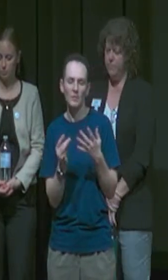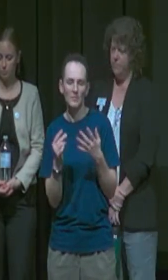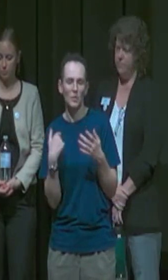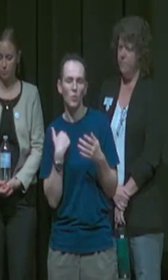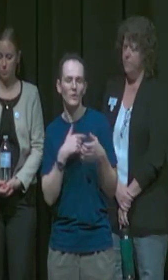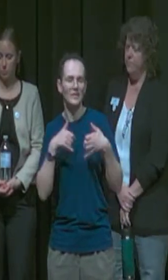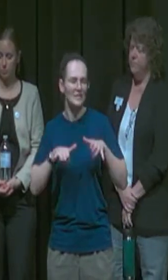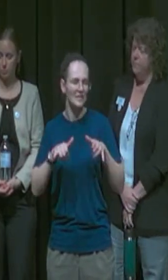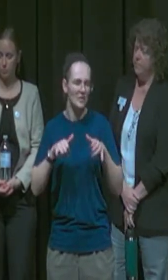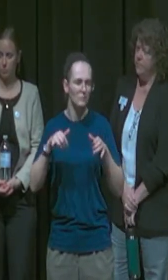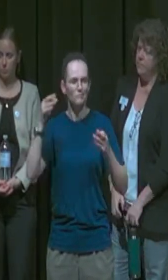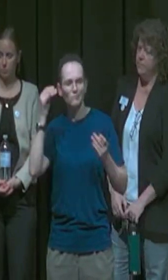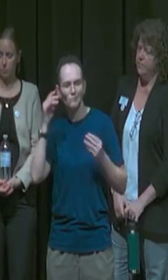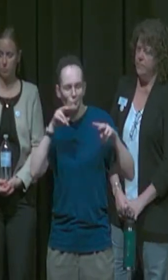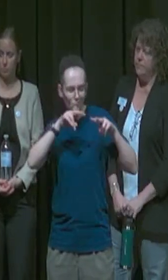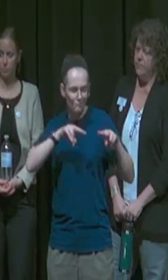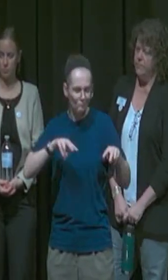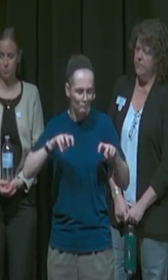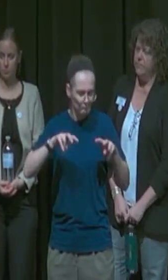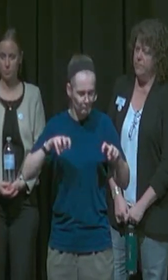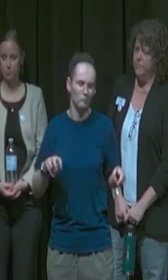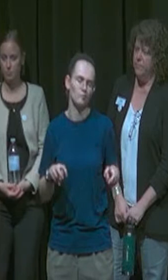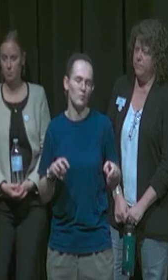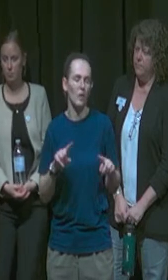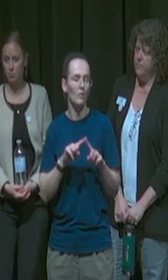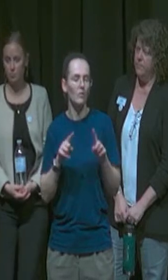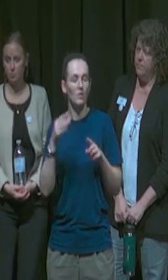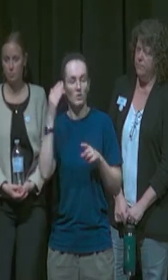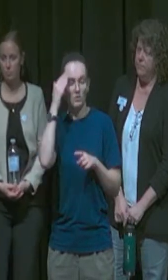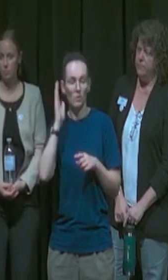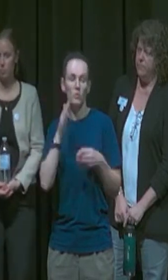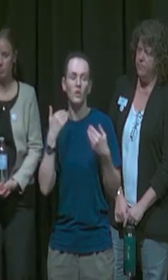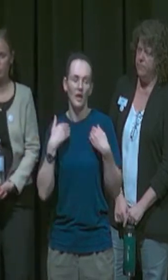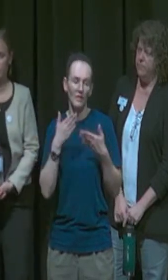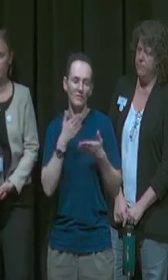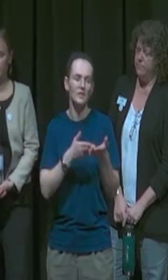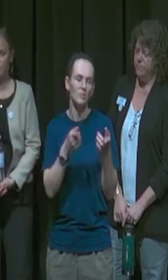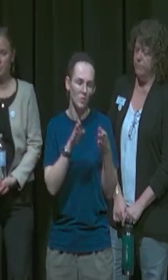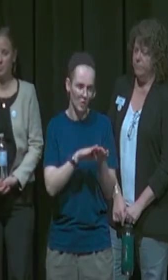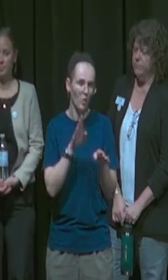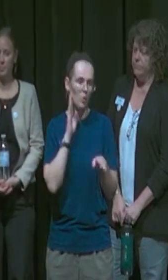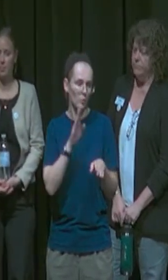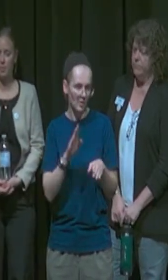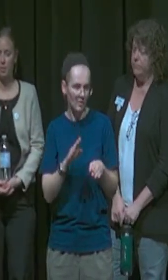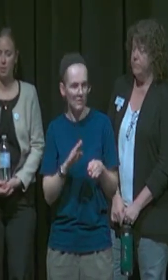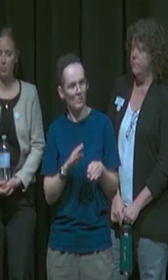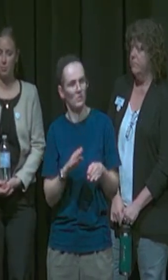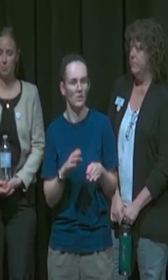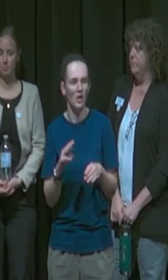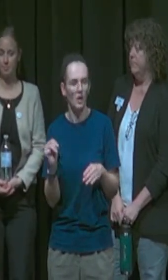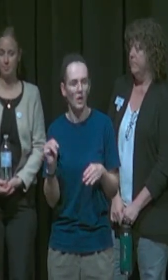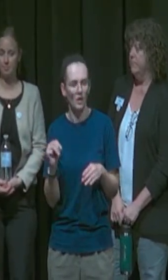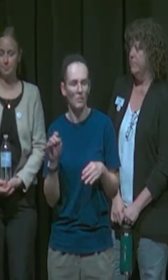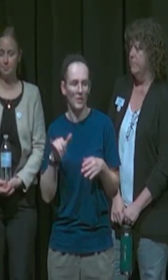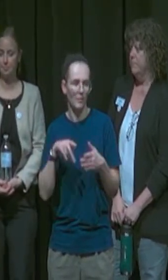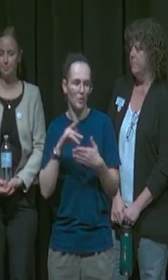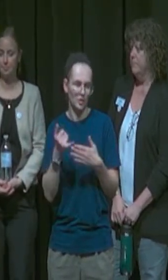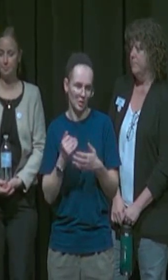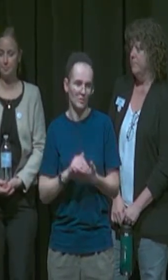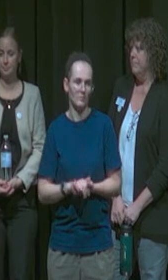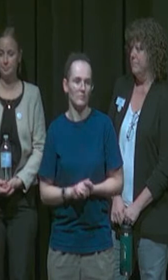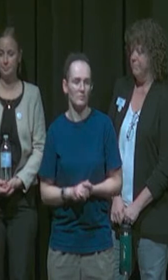that we're still looking at, but we know that there will be closures for that